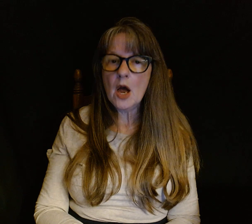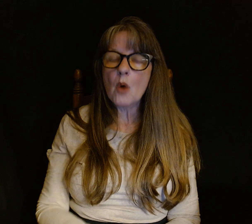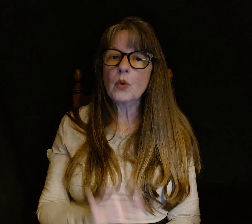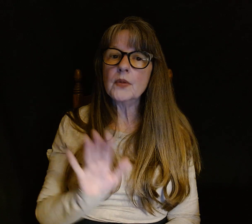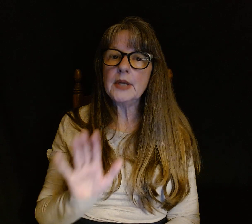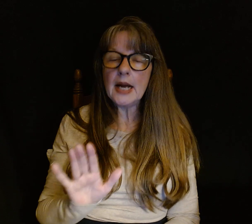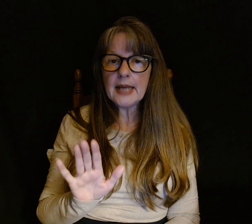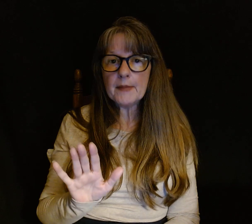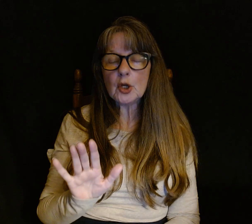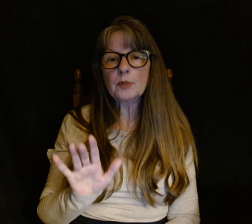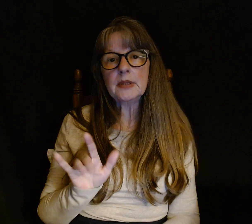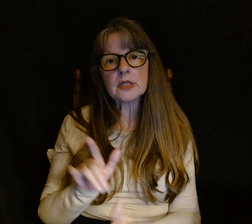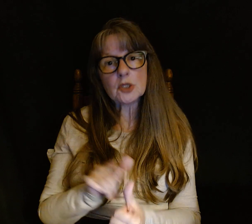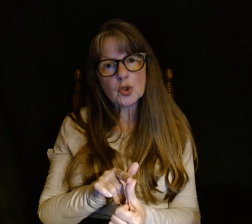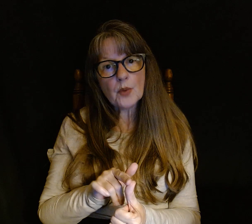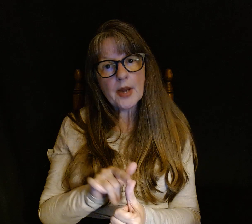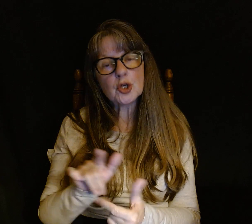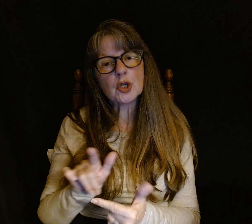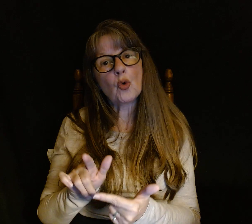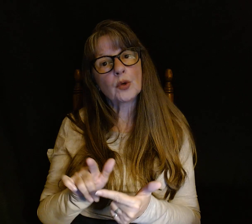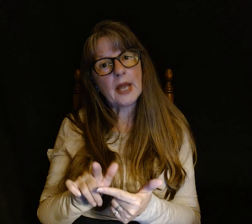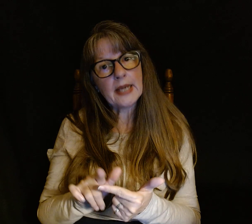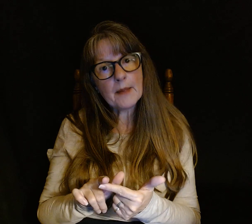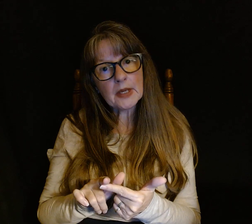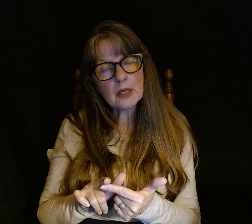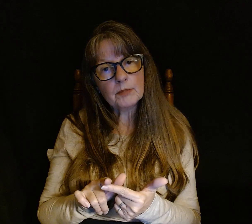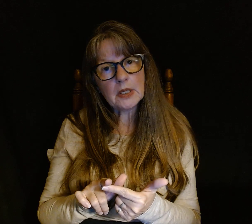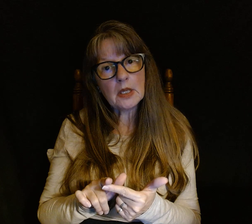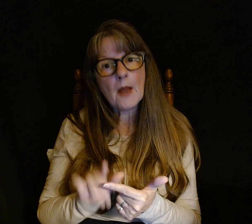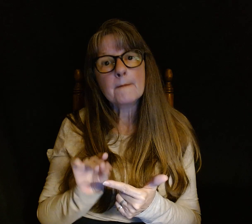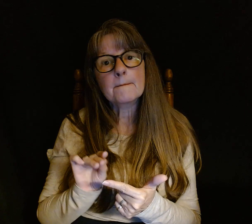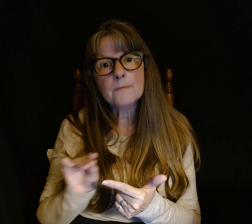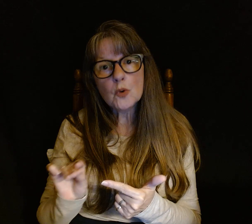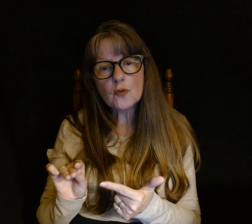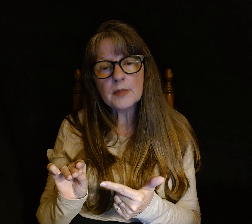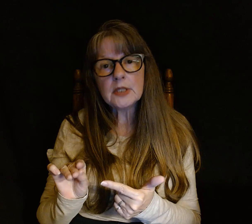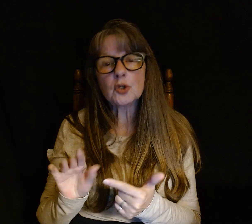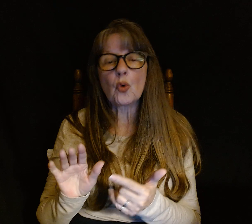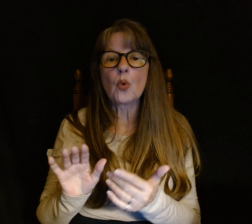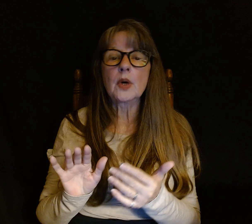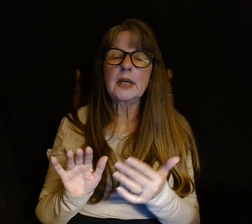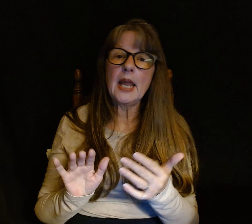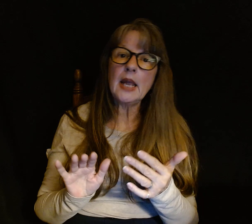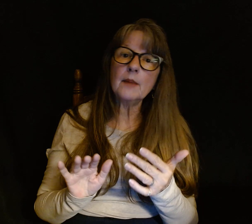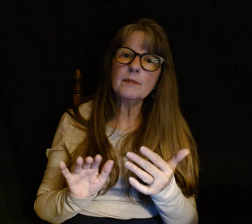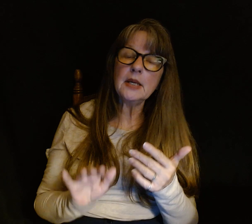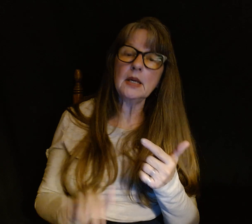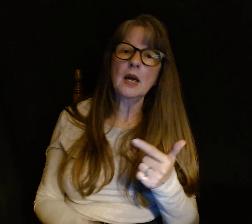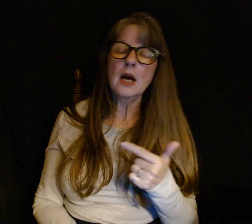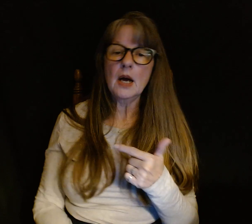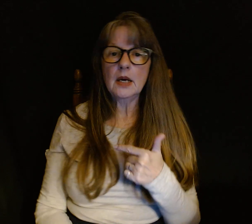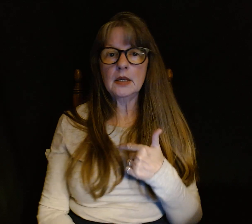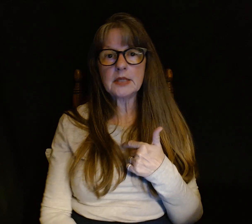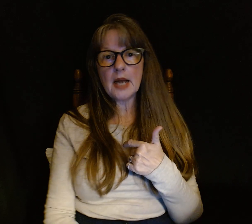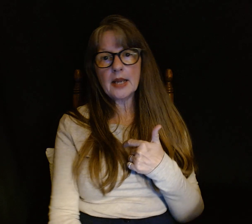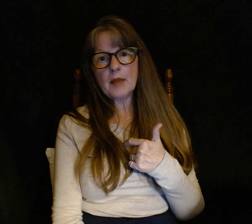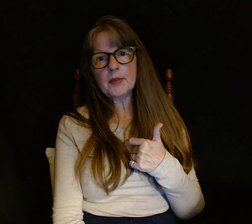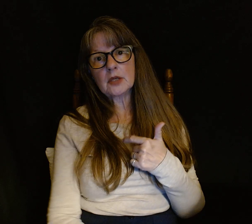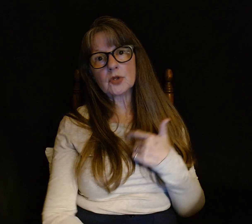Well, the dynamic could be the situation, or dynamic can be movement, or it can be dynamic as like,